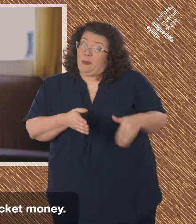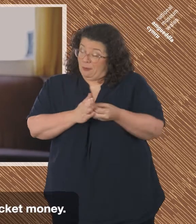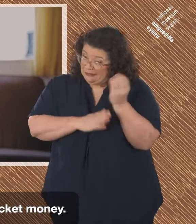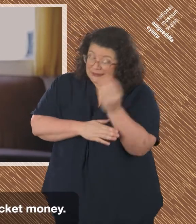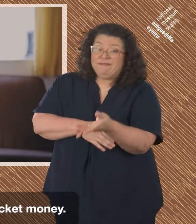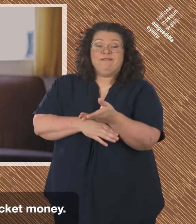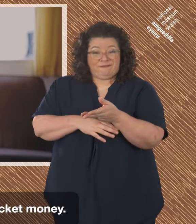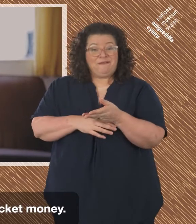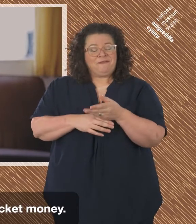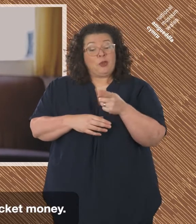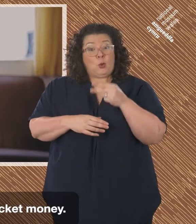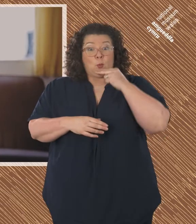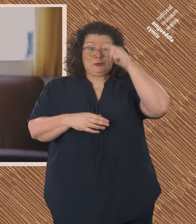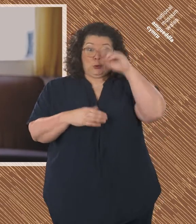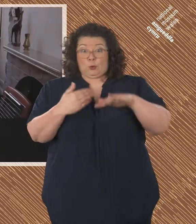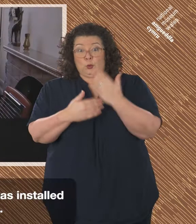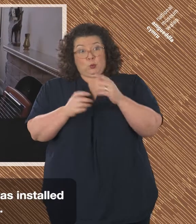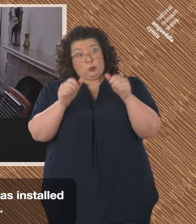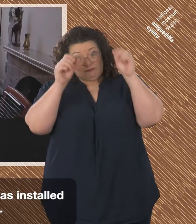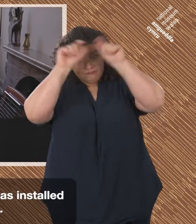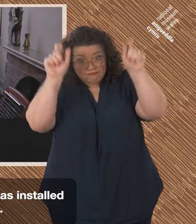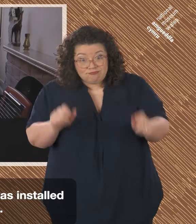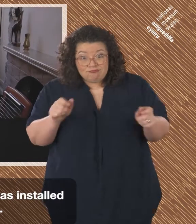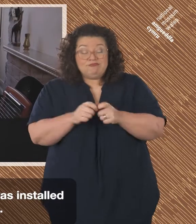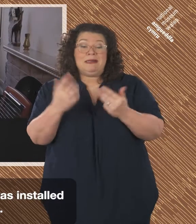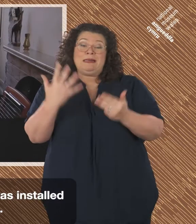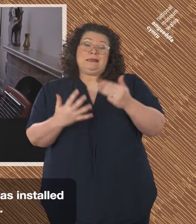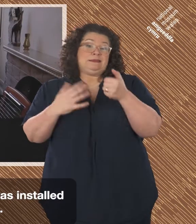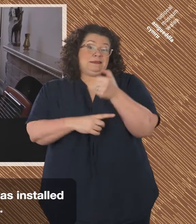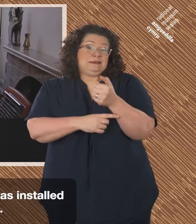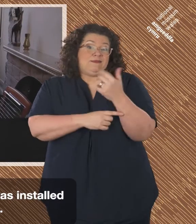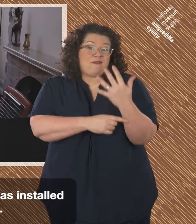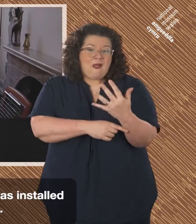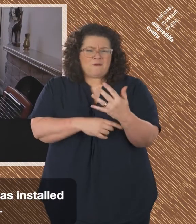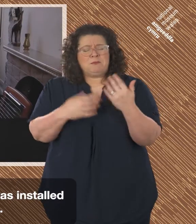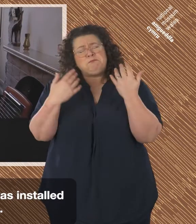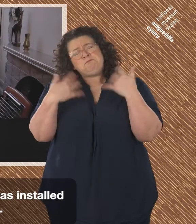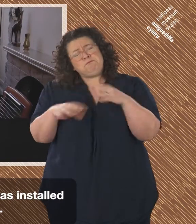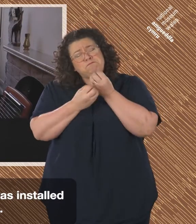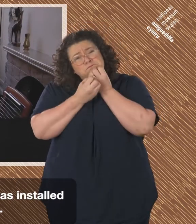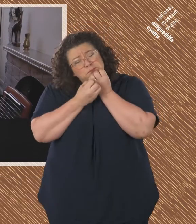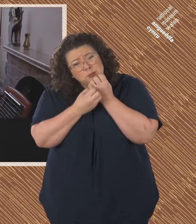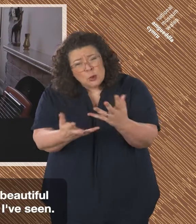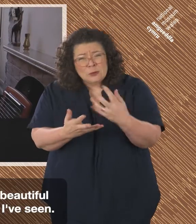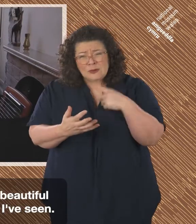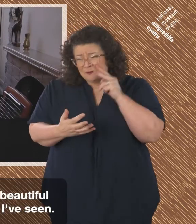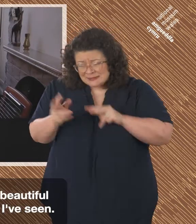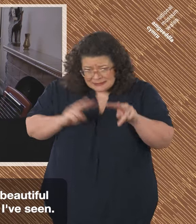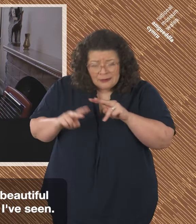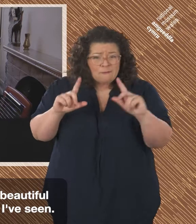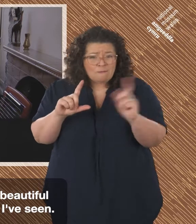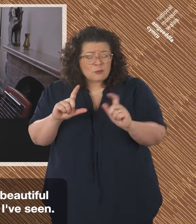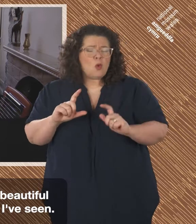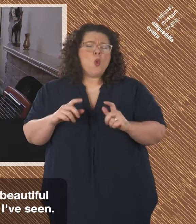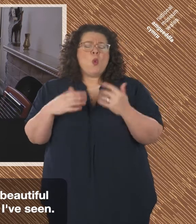And I sent in my pocket money. Unfortunately, new window was installed in 1965 and it looks